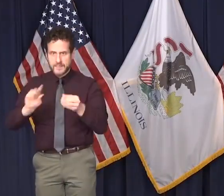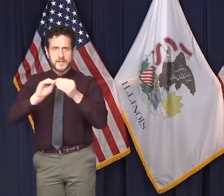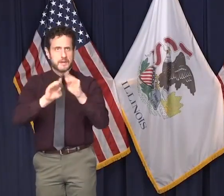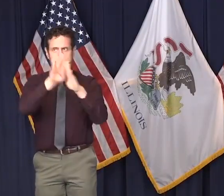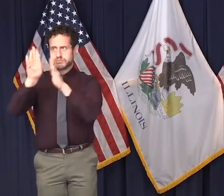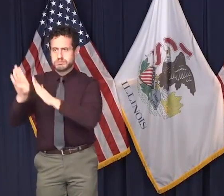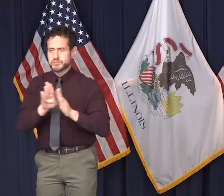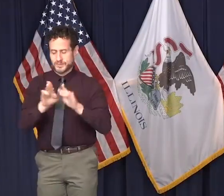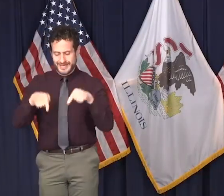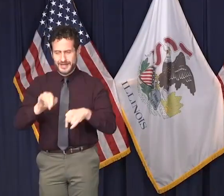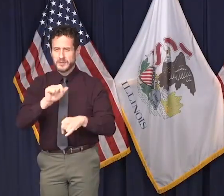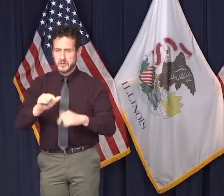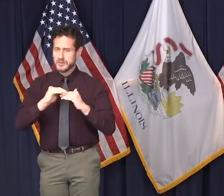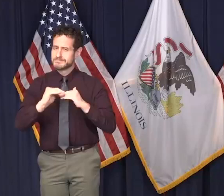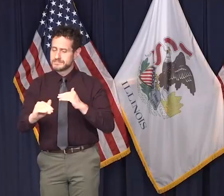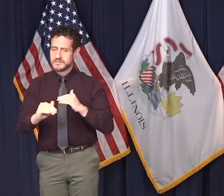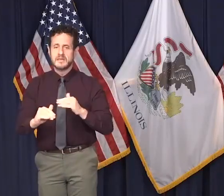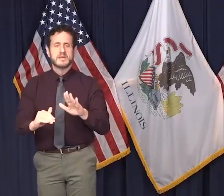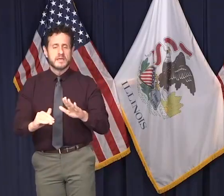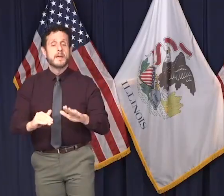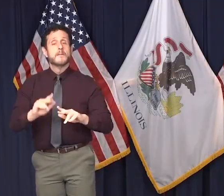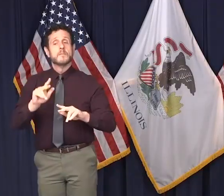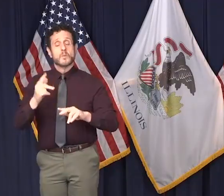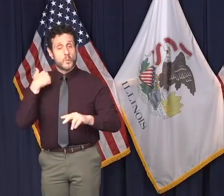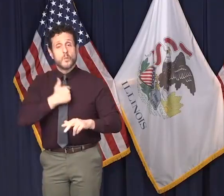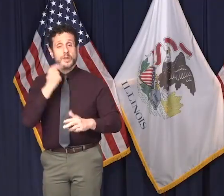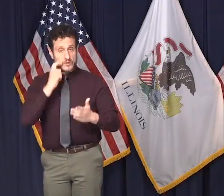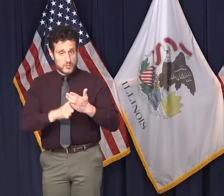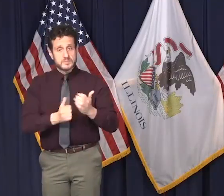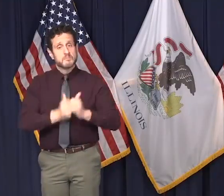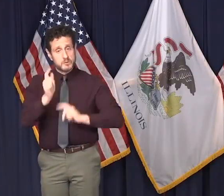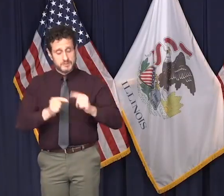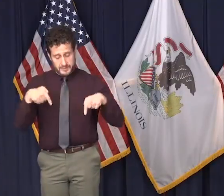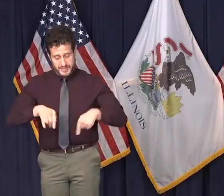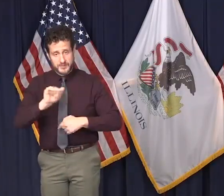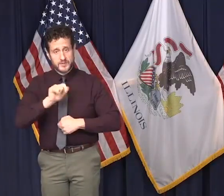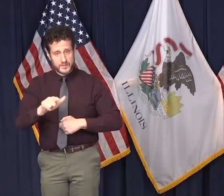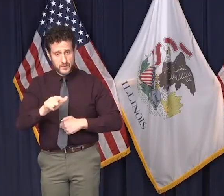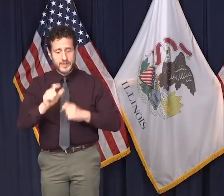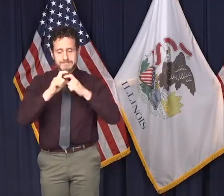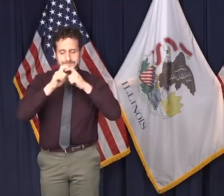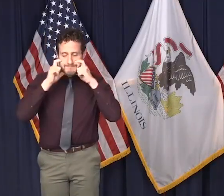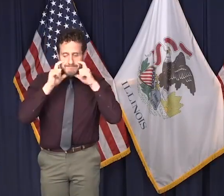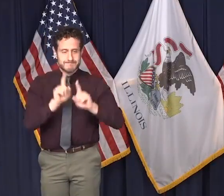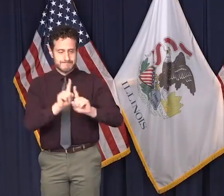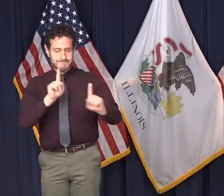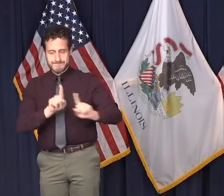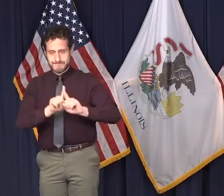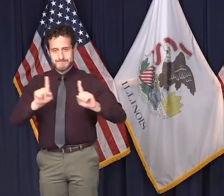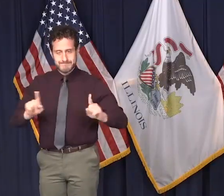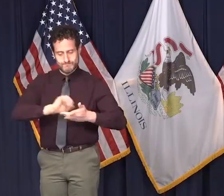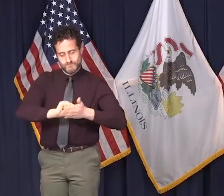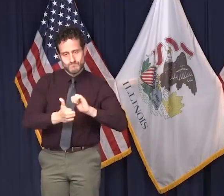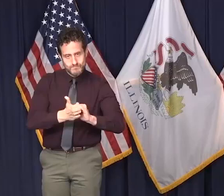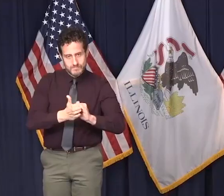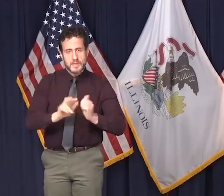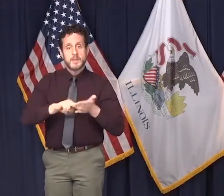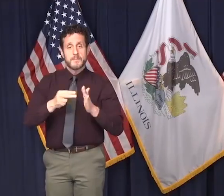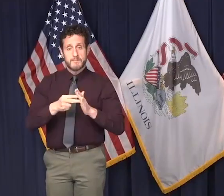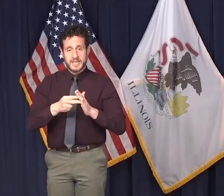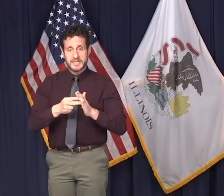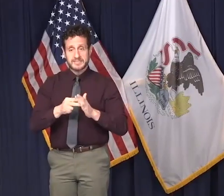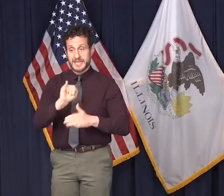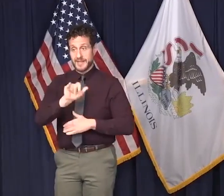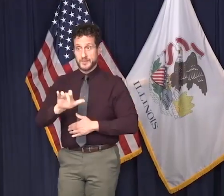are mask-wearing, social-distancing residents of our state have kept our positivity rates at around half of